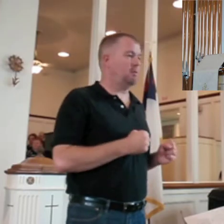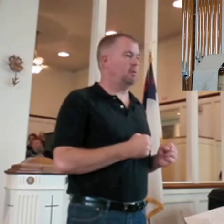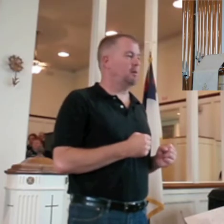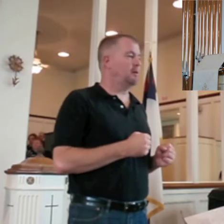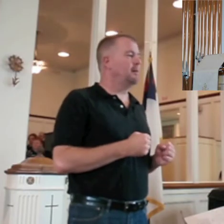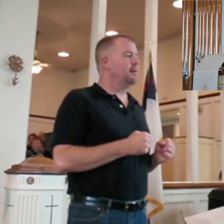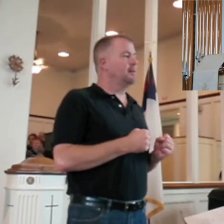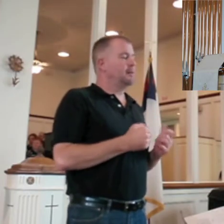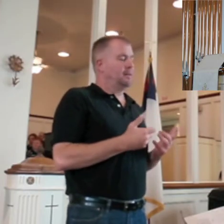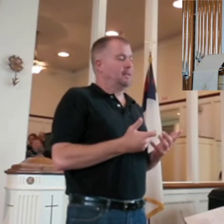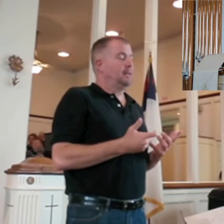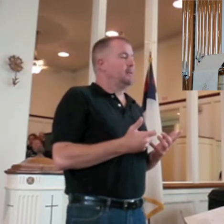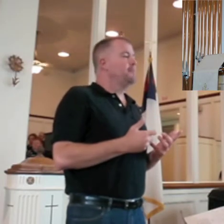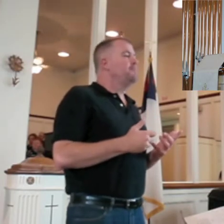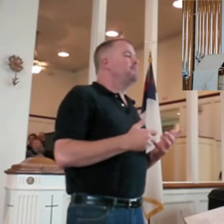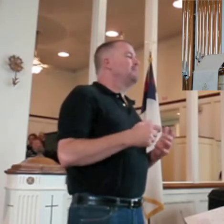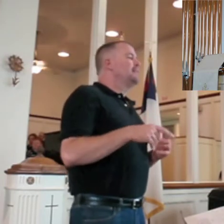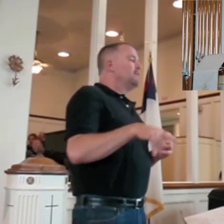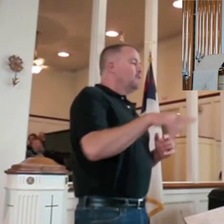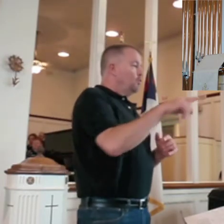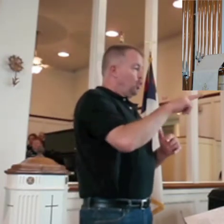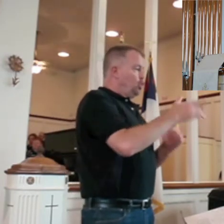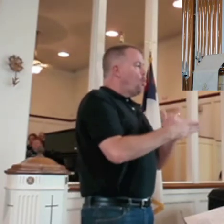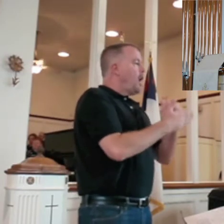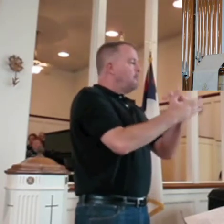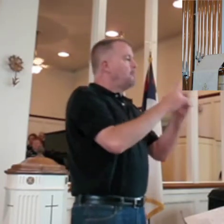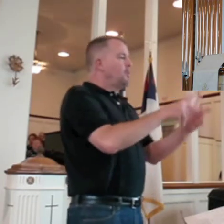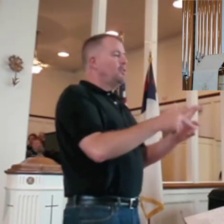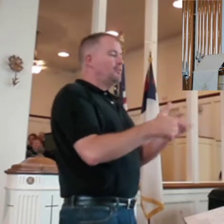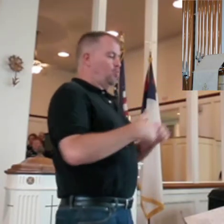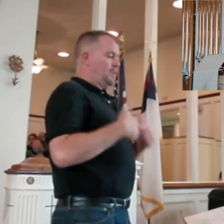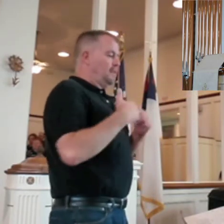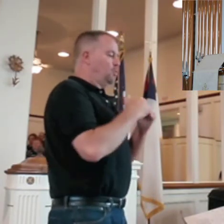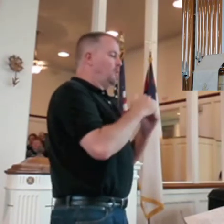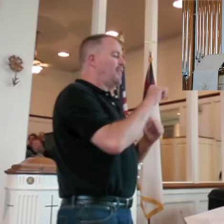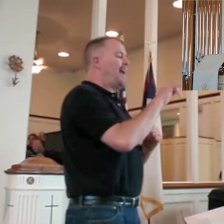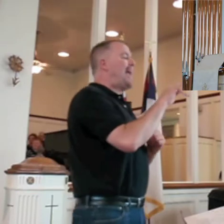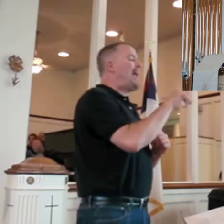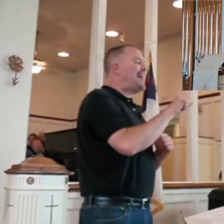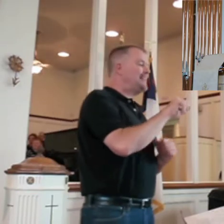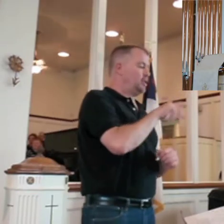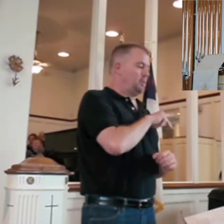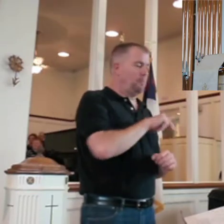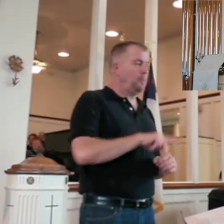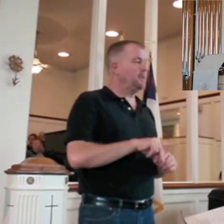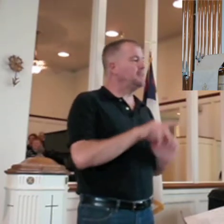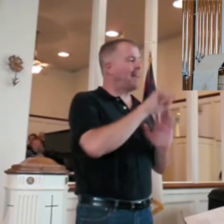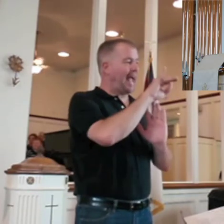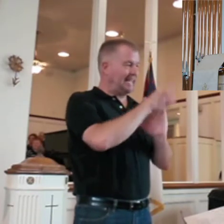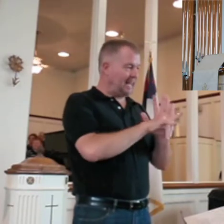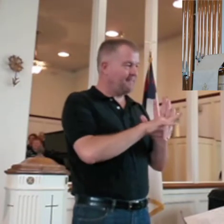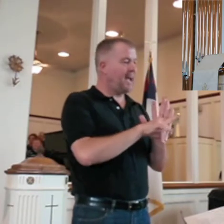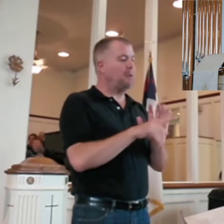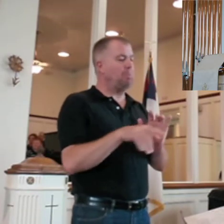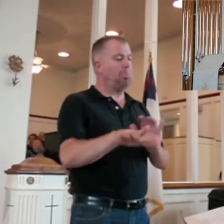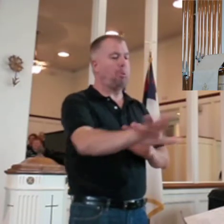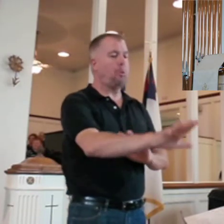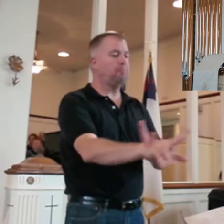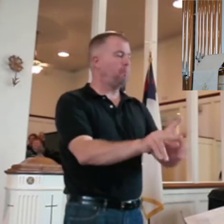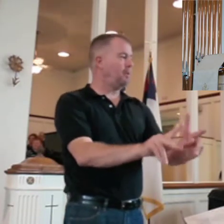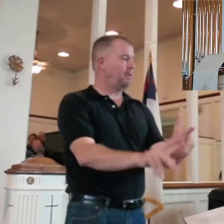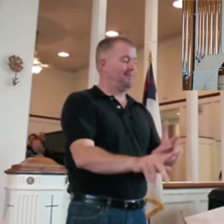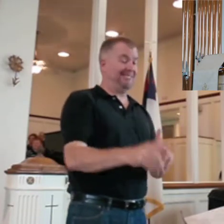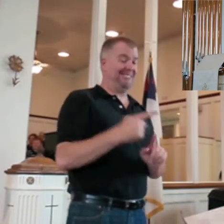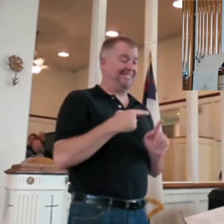And when you as a private citizen did something to help a person living with AIDS, she was so identified with